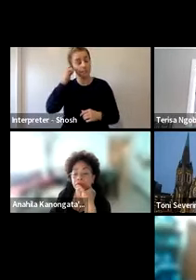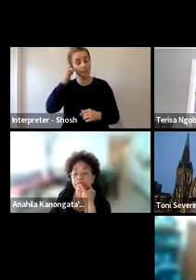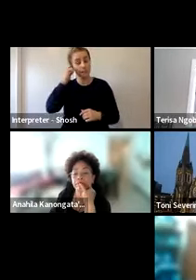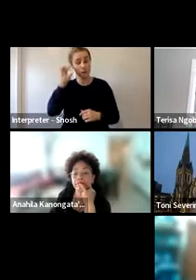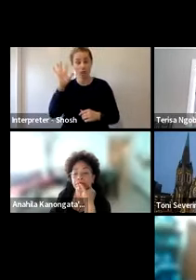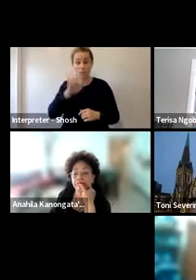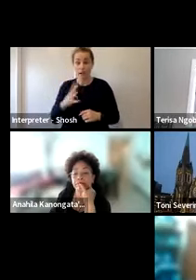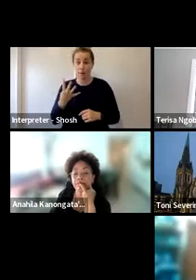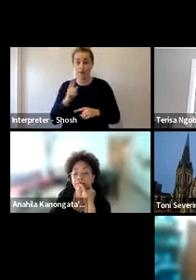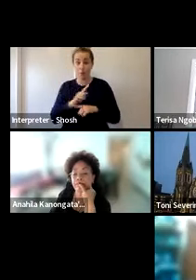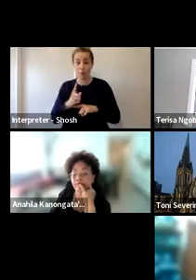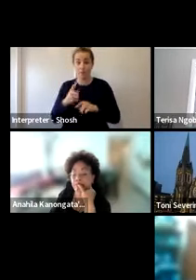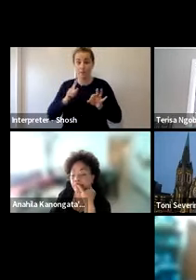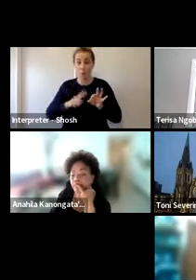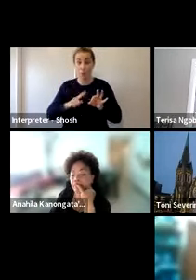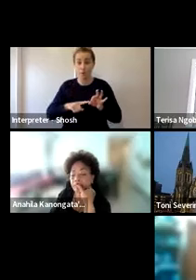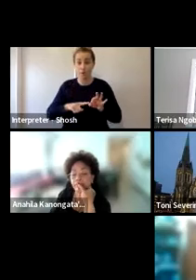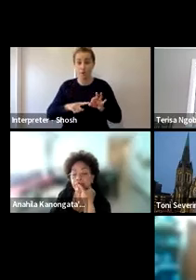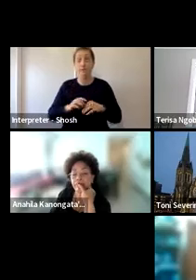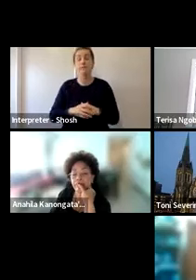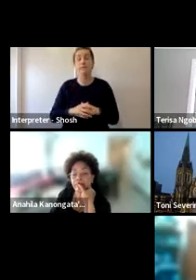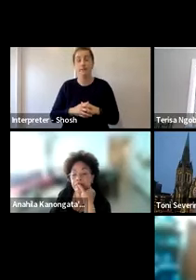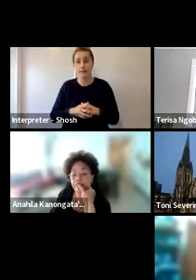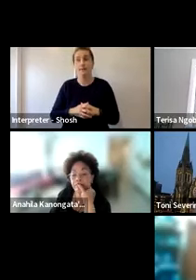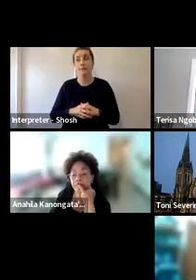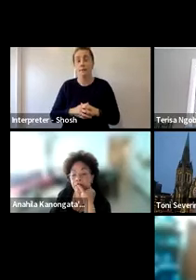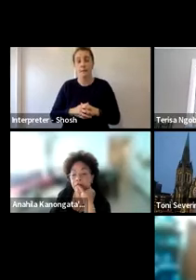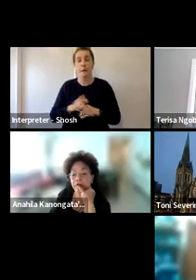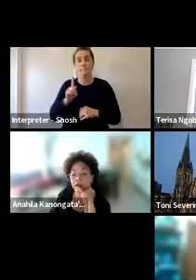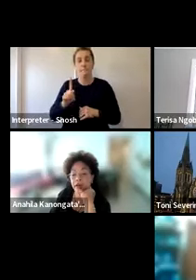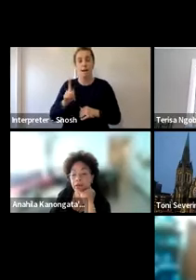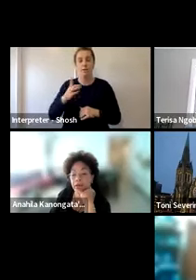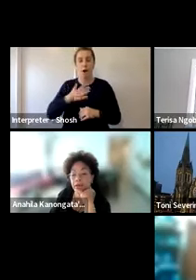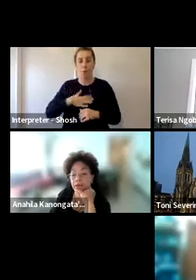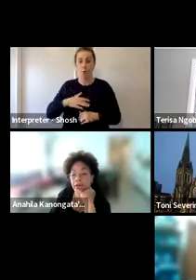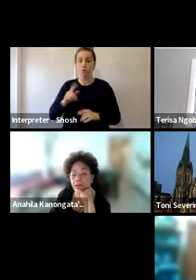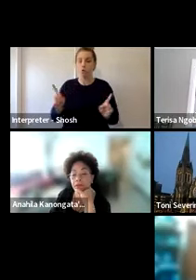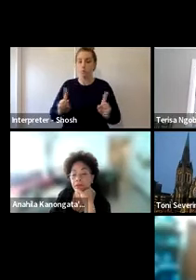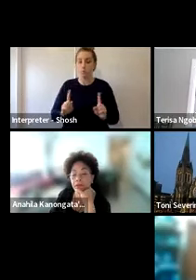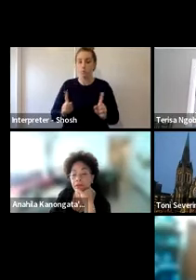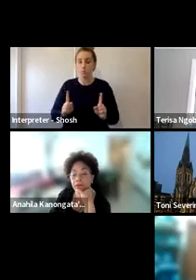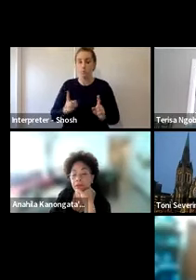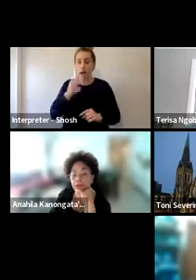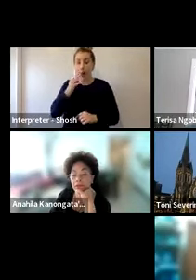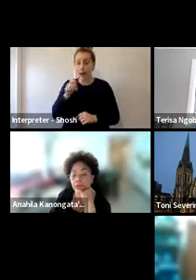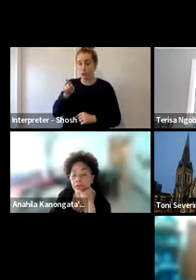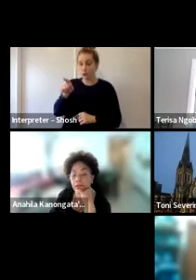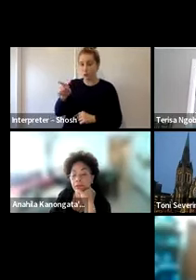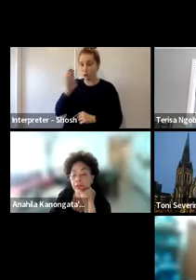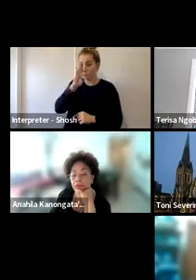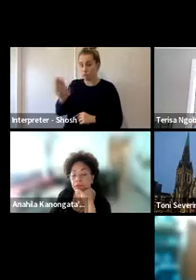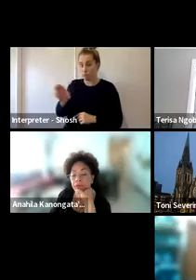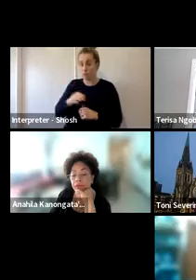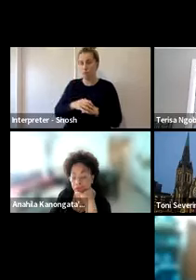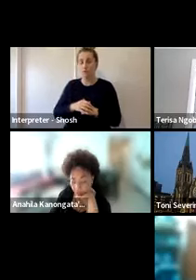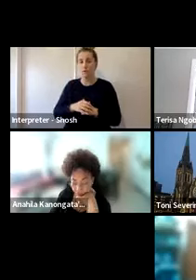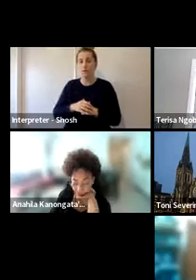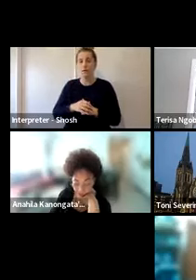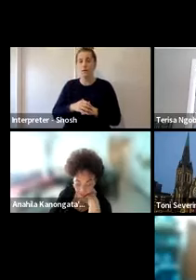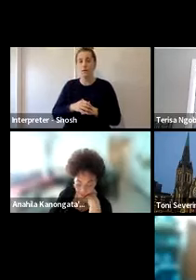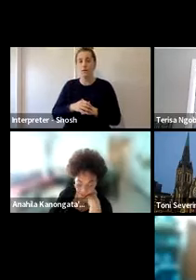about 4 minutes for questions, but I just wanted to ask you sort